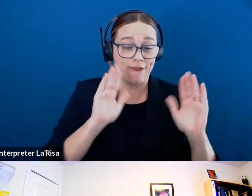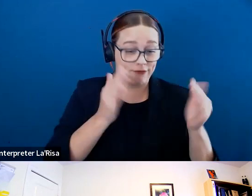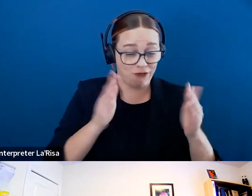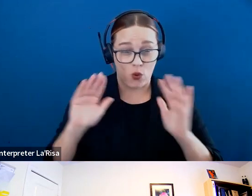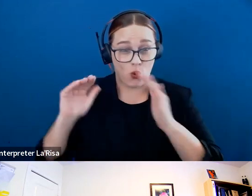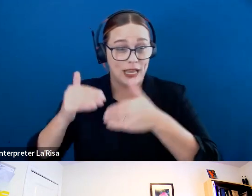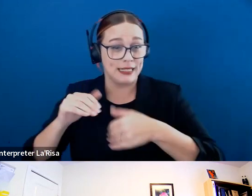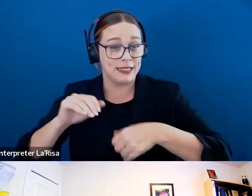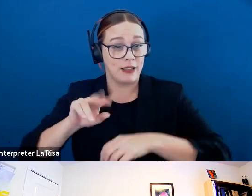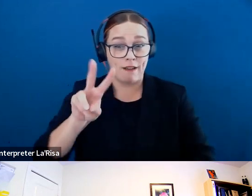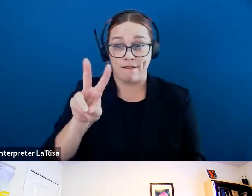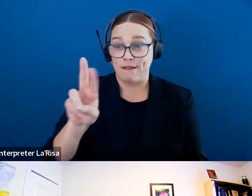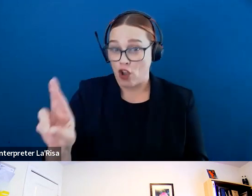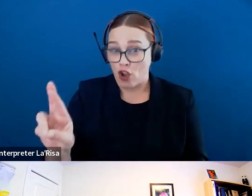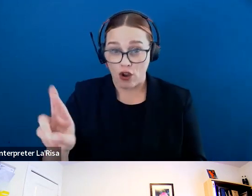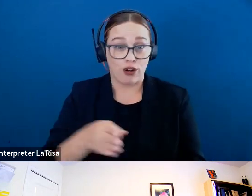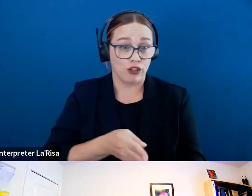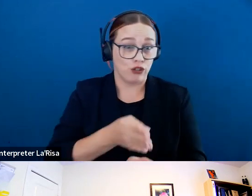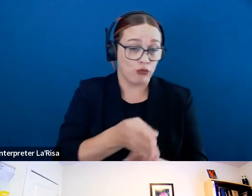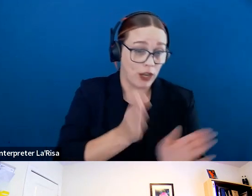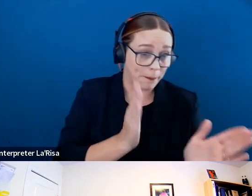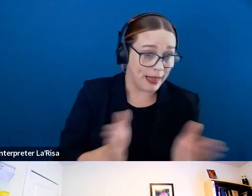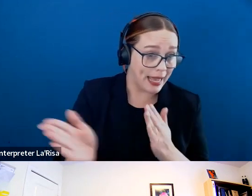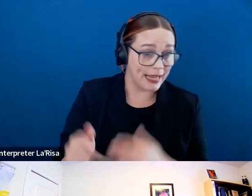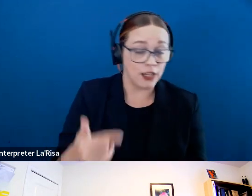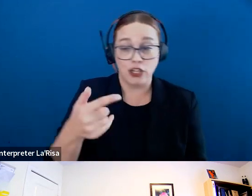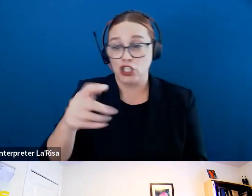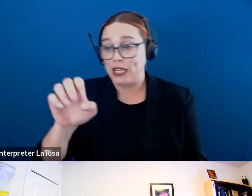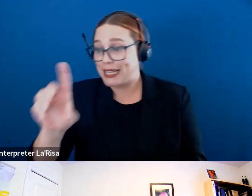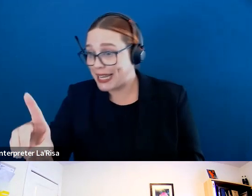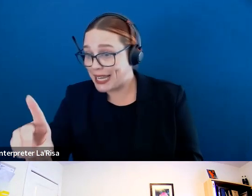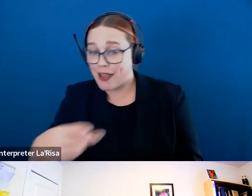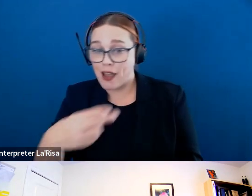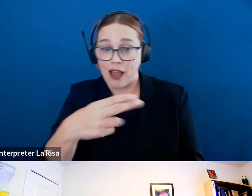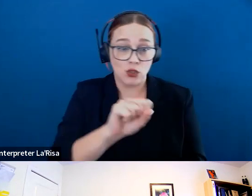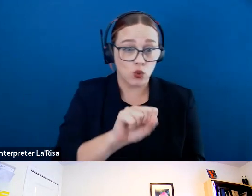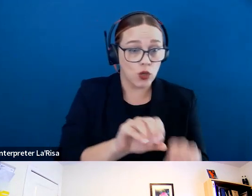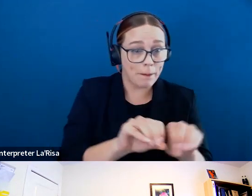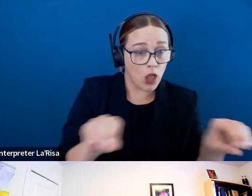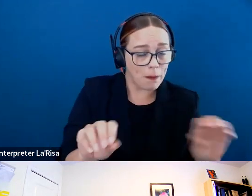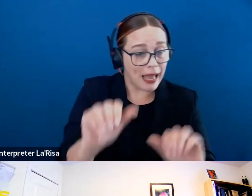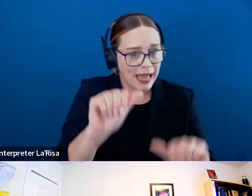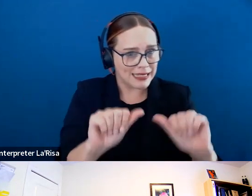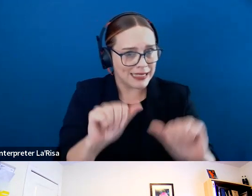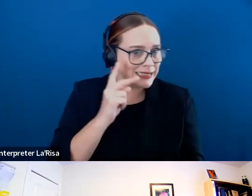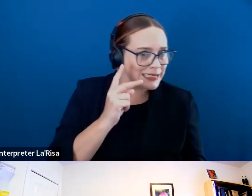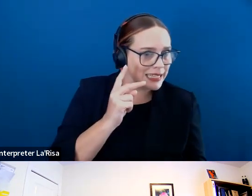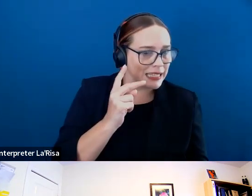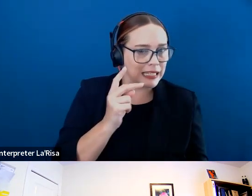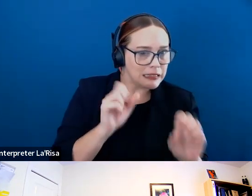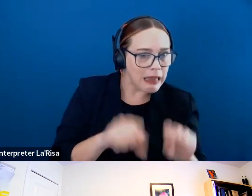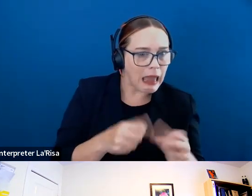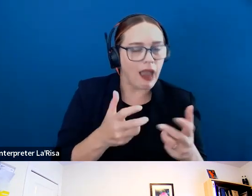career planning to assessing GED and high school diploma that individuals with disabilities coming to the